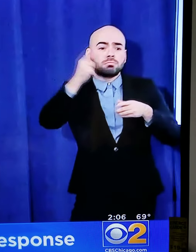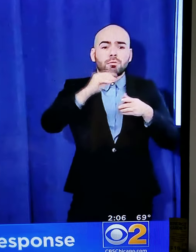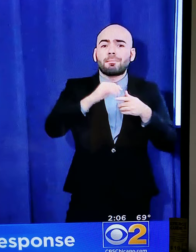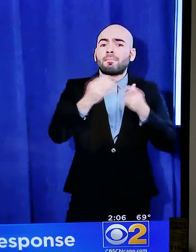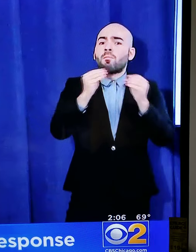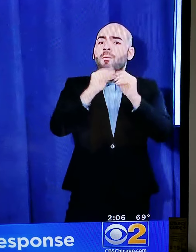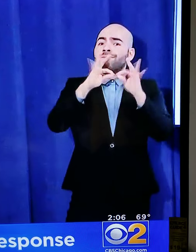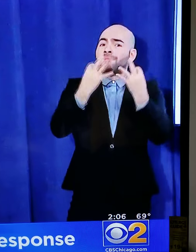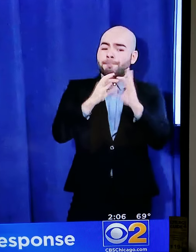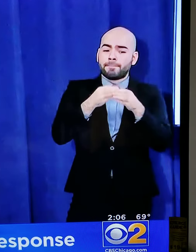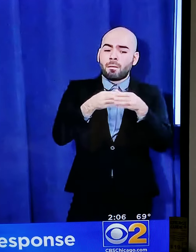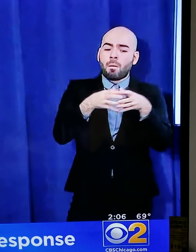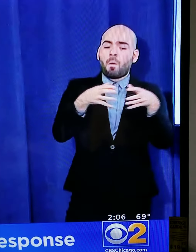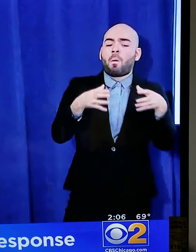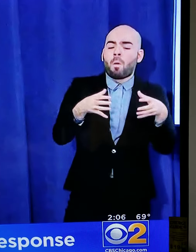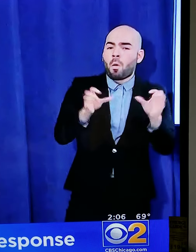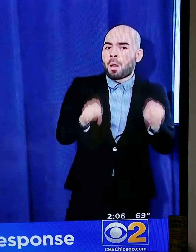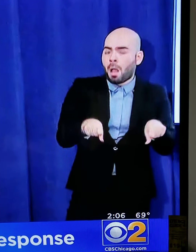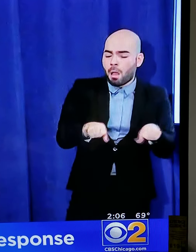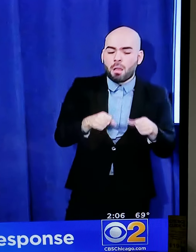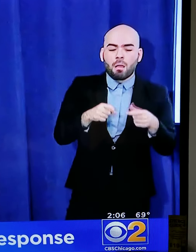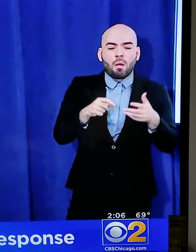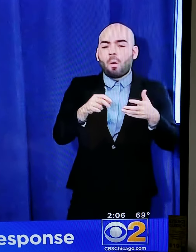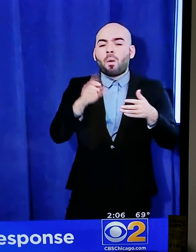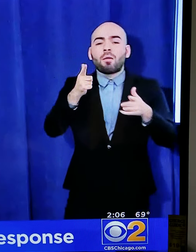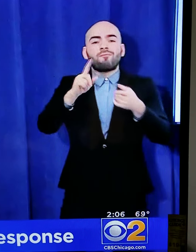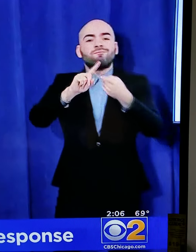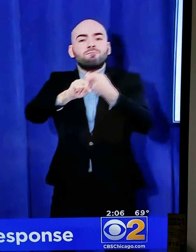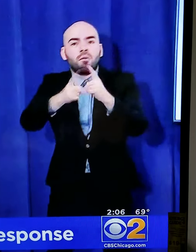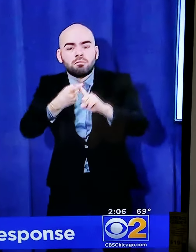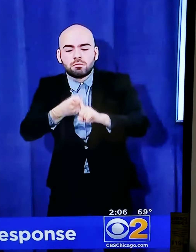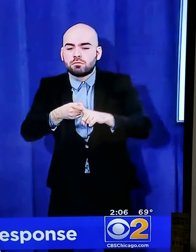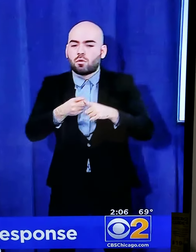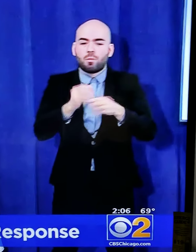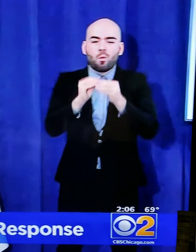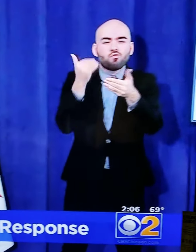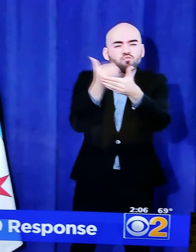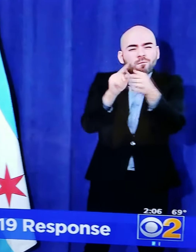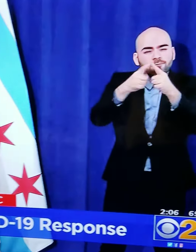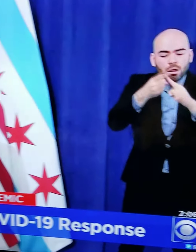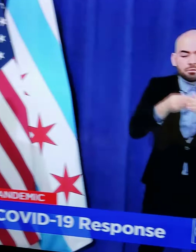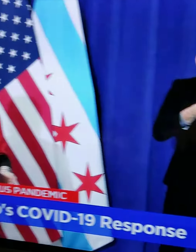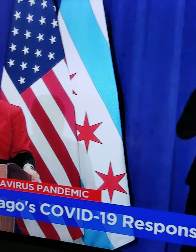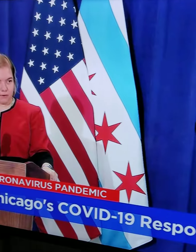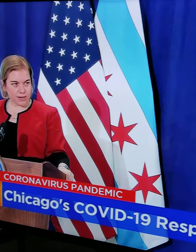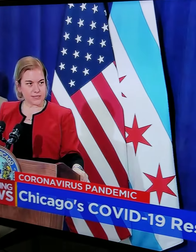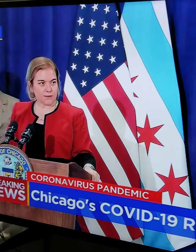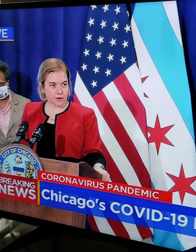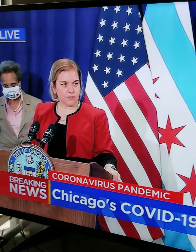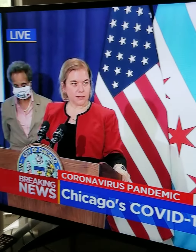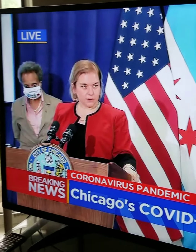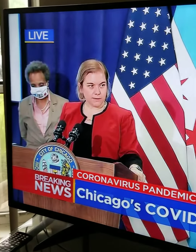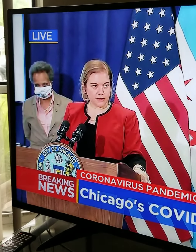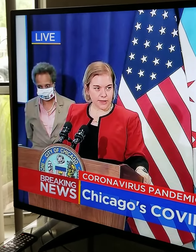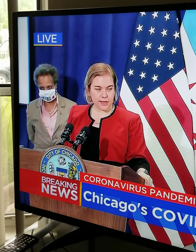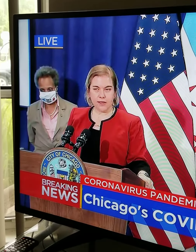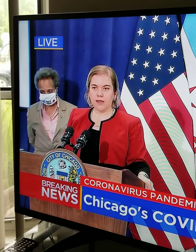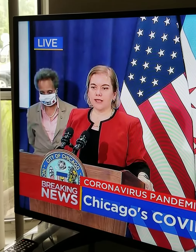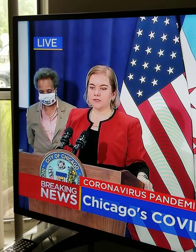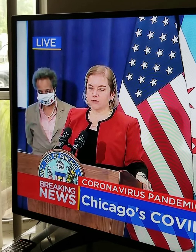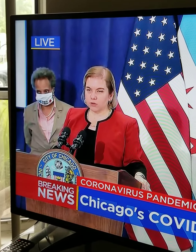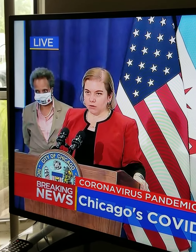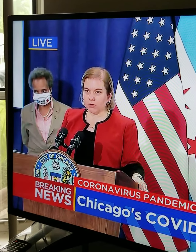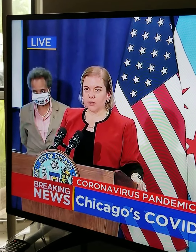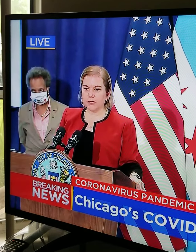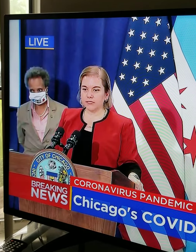say, yeah, he's definitely doing something there. I'm going to interact with most closely. We cannot eliminate risk. I want to be clear about that.